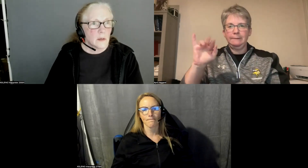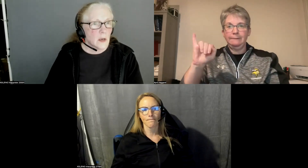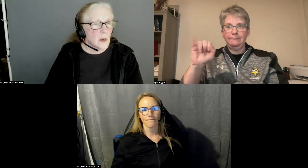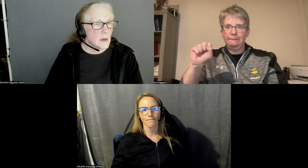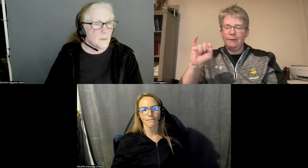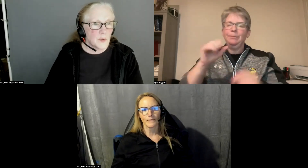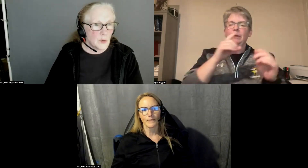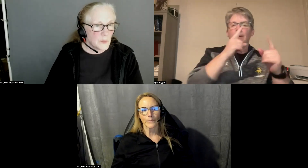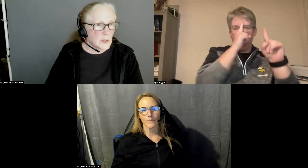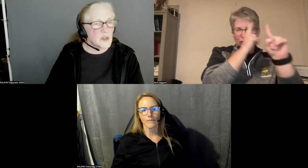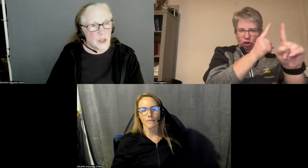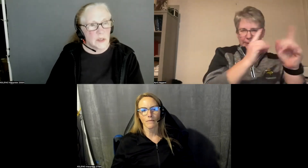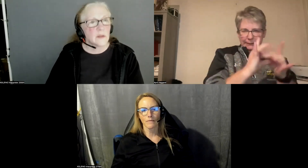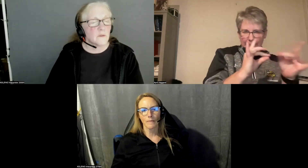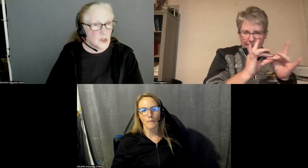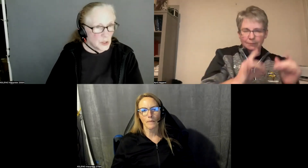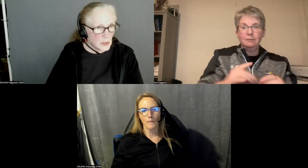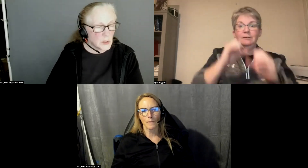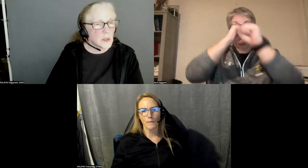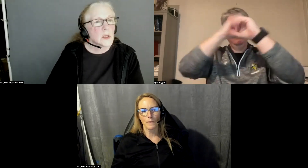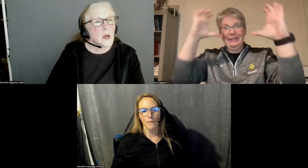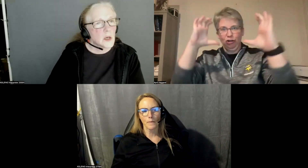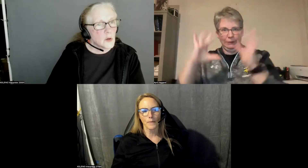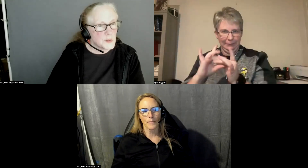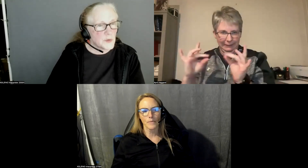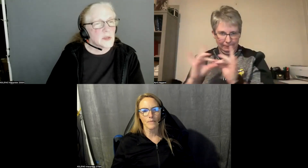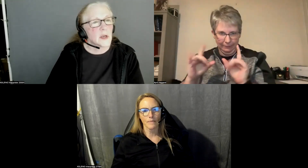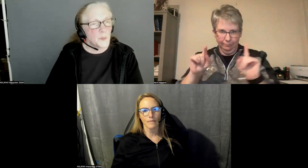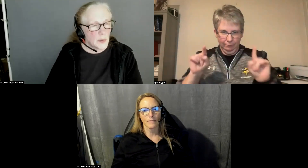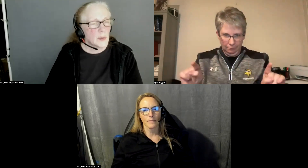sharing, the mission, the vision, goals that we've set up,